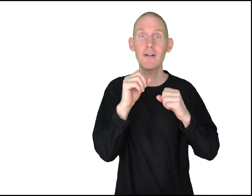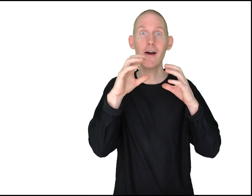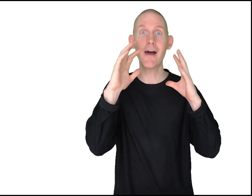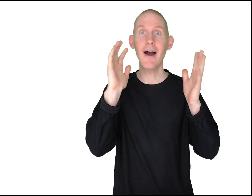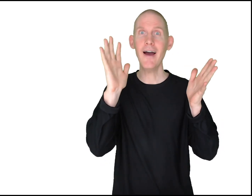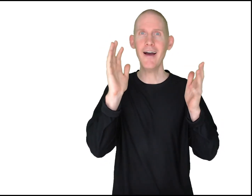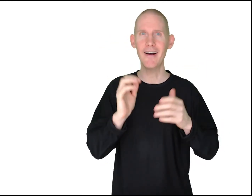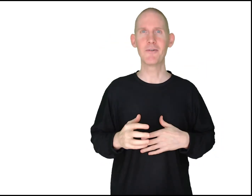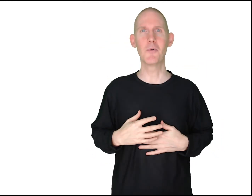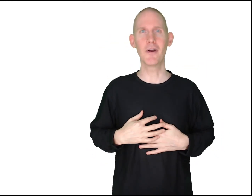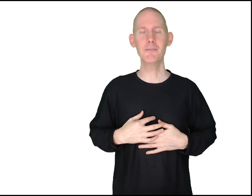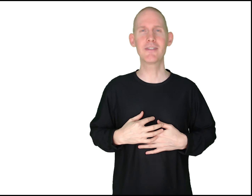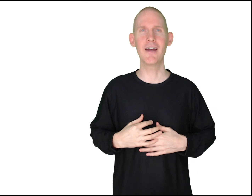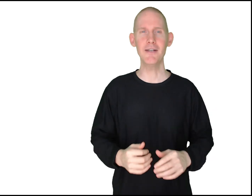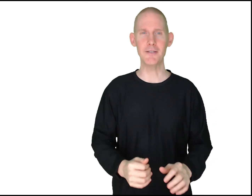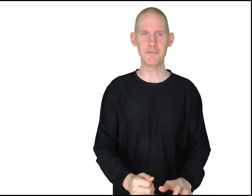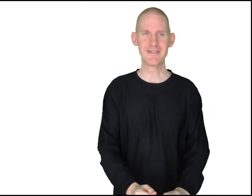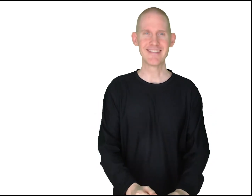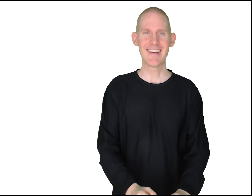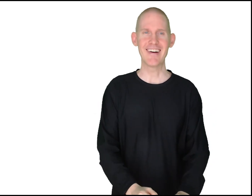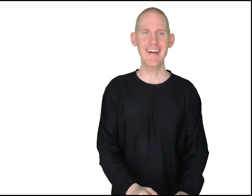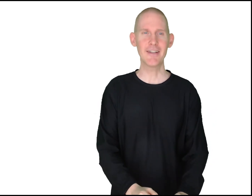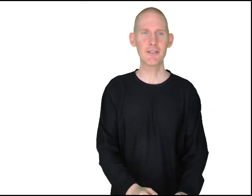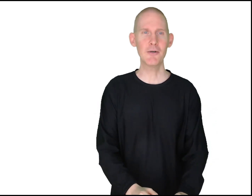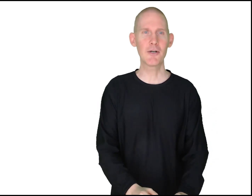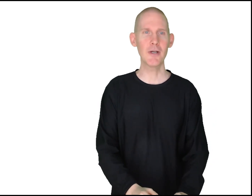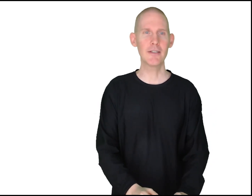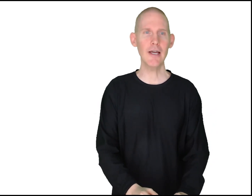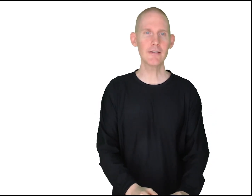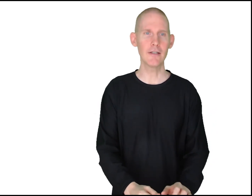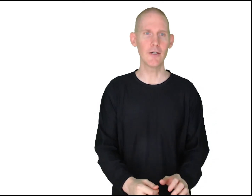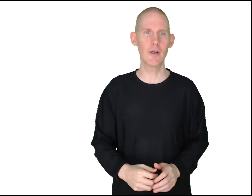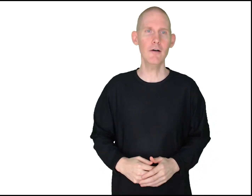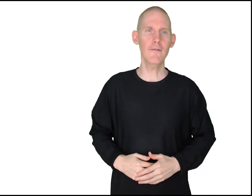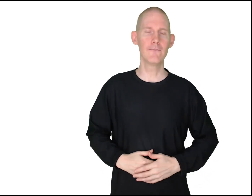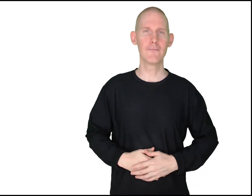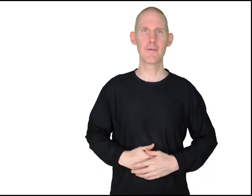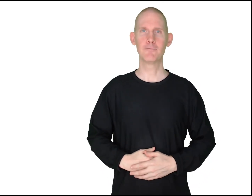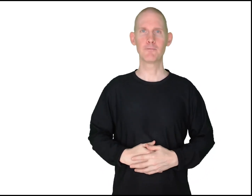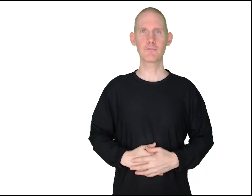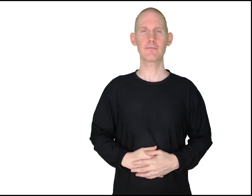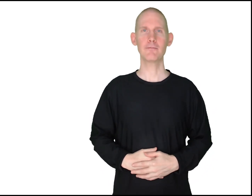out, what I'm signing. All right, let's do a quick test. Here we go.